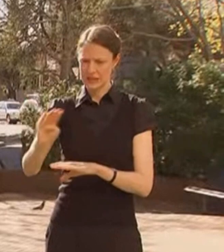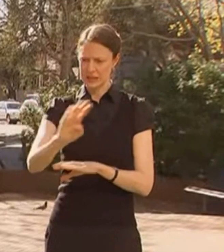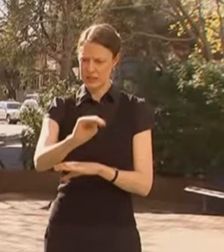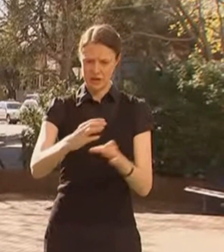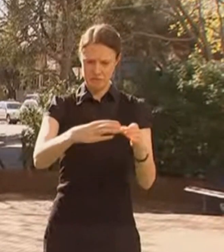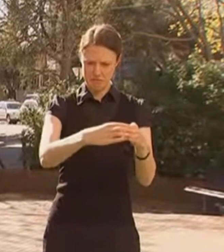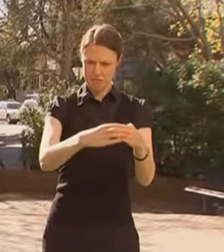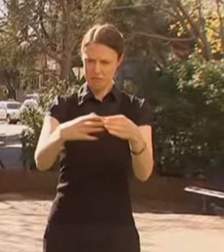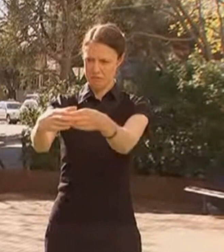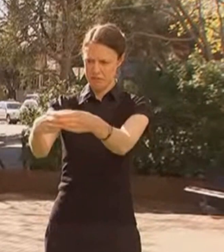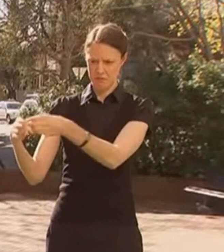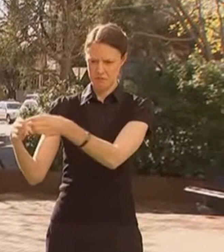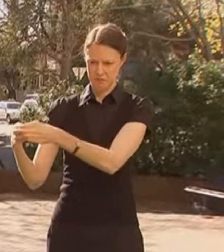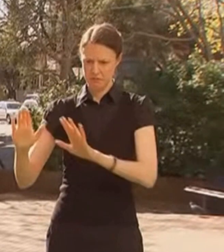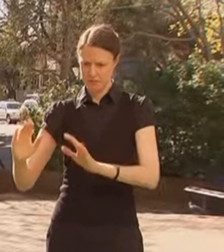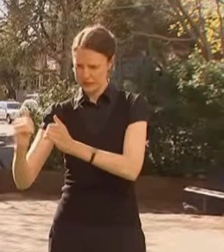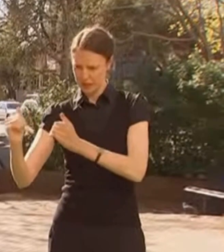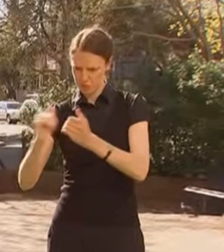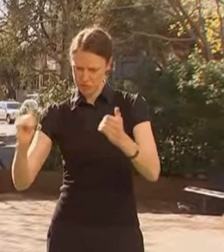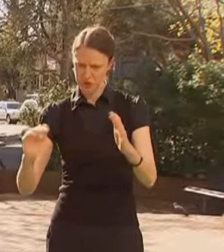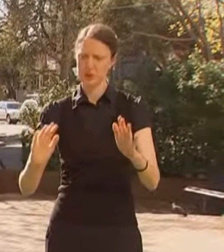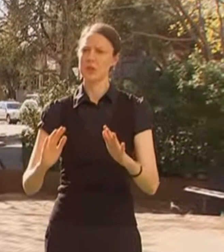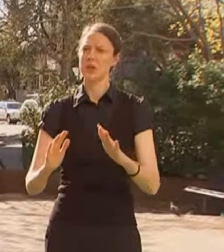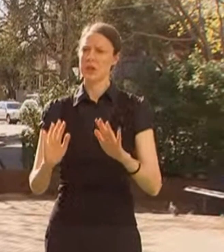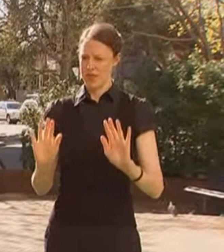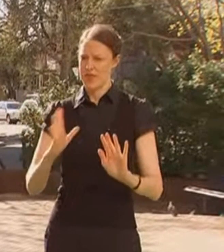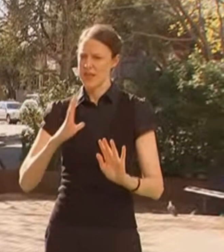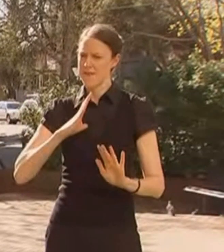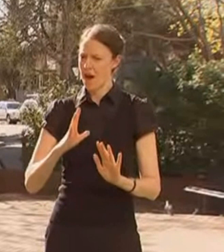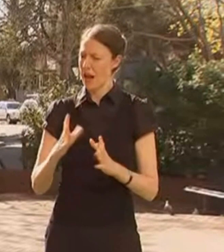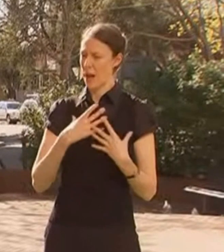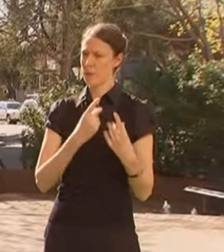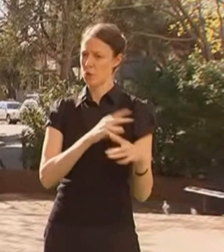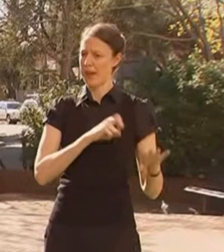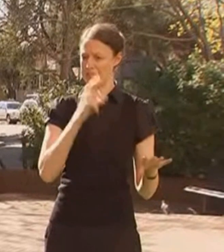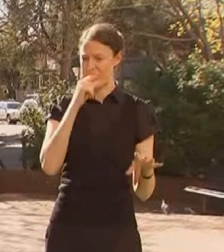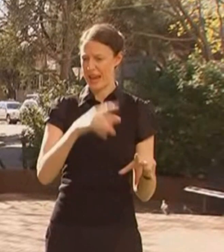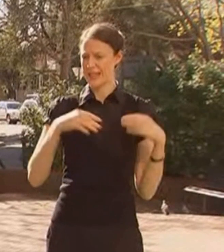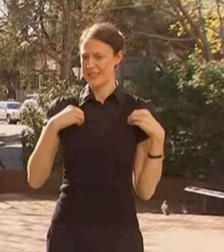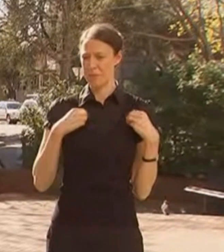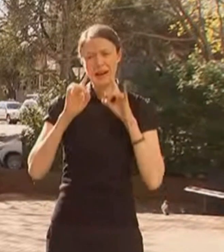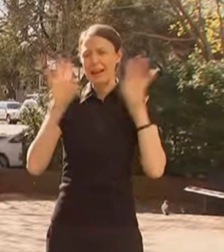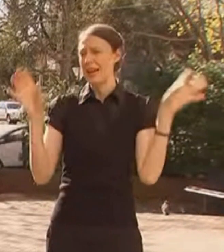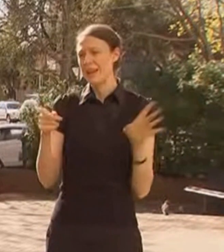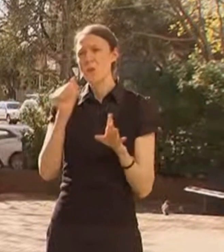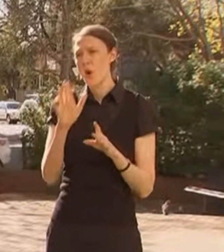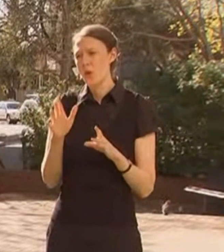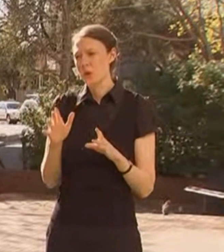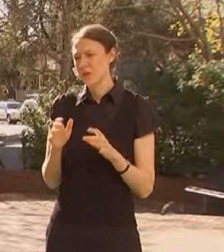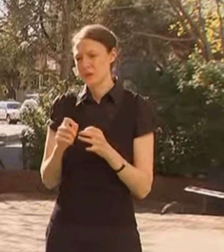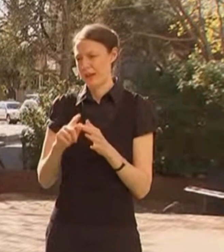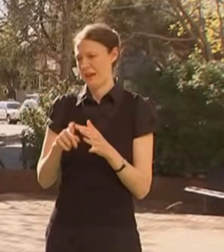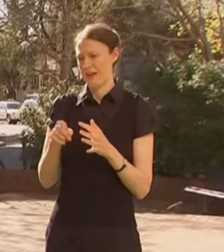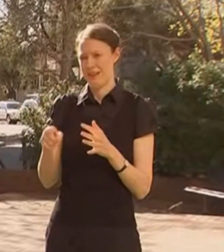everybody to respect the rules, but we also deal with situations as they arrive. If 10 people within a group were